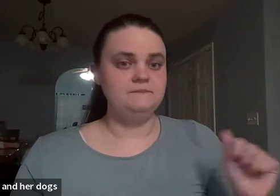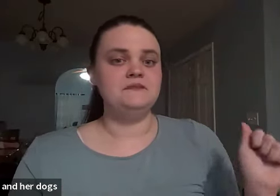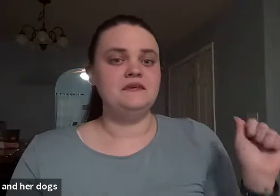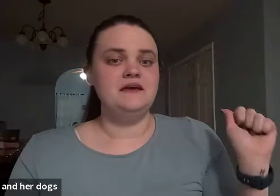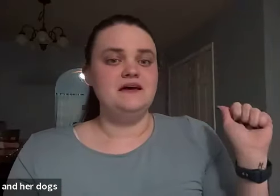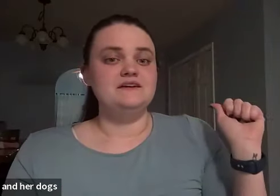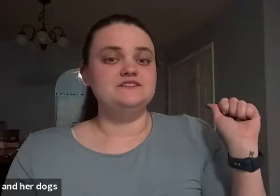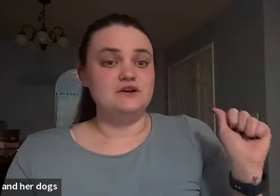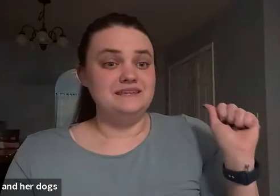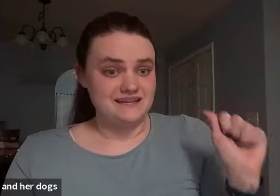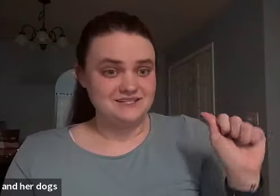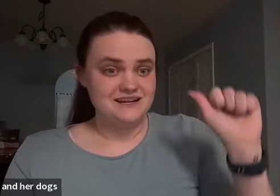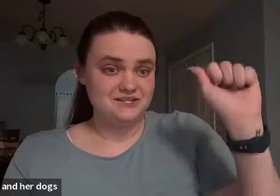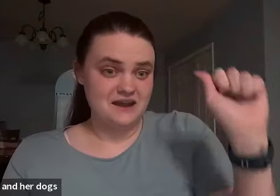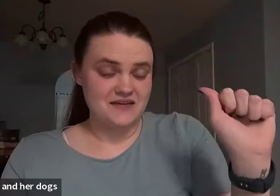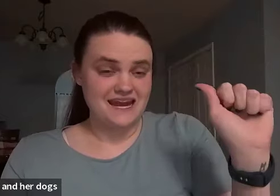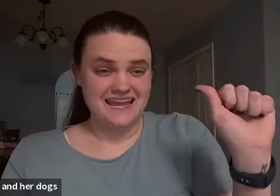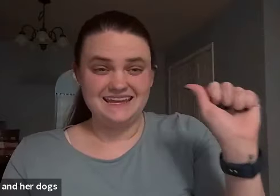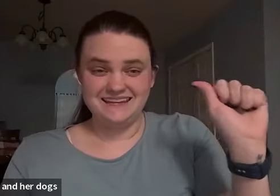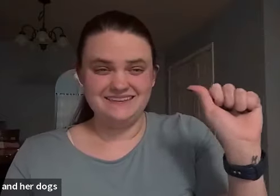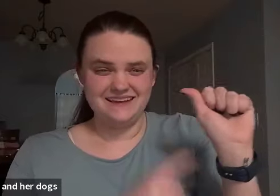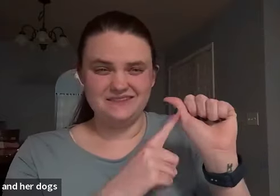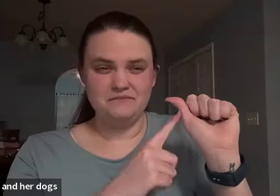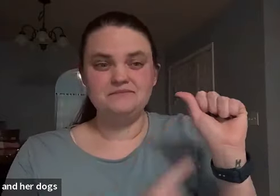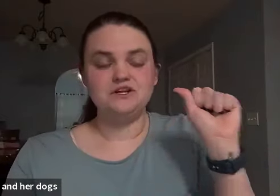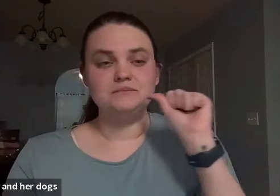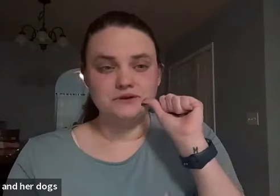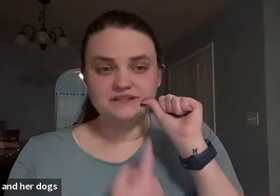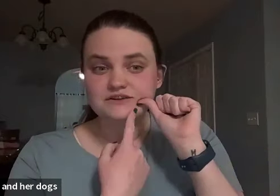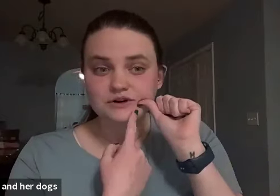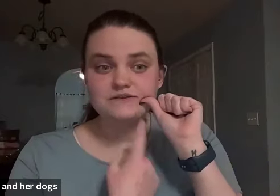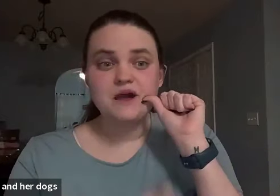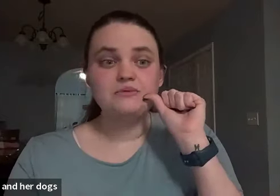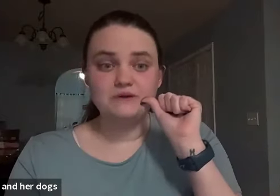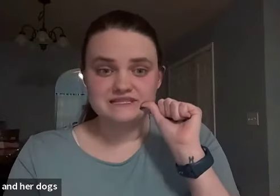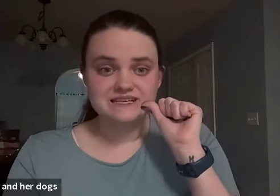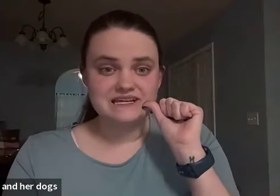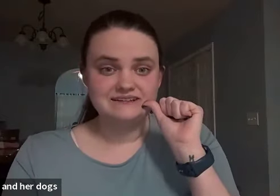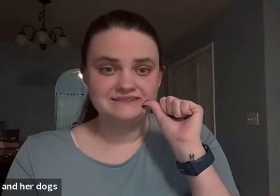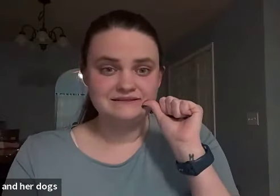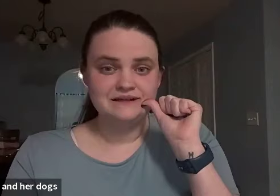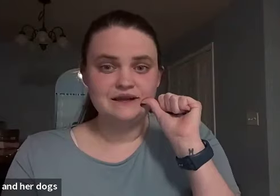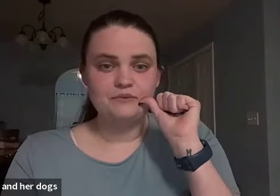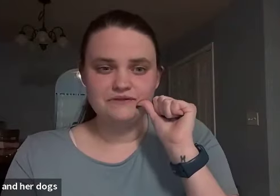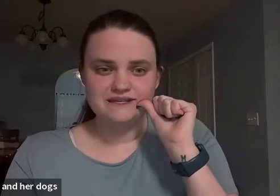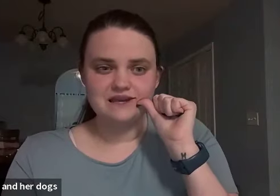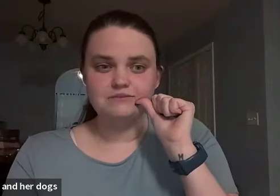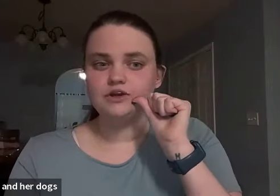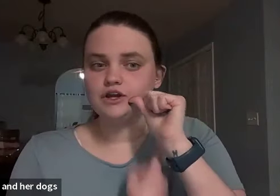okay? So yesterday, you have that A again, that thumb. You're going to bring it to the corner of your mouth once again. But this time, you're